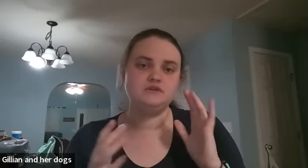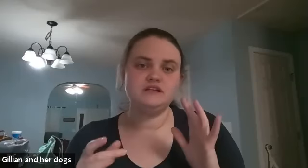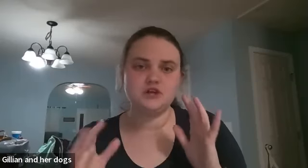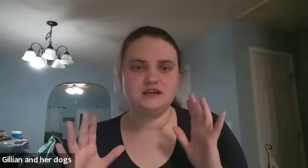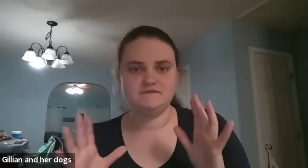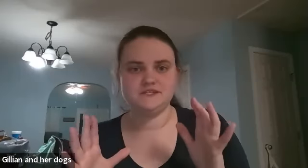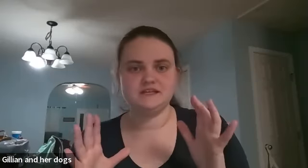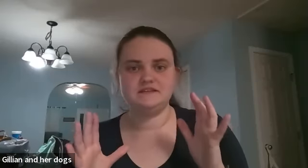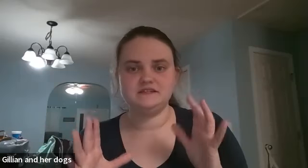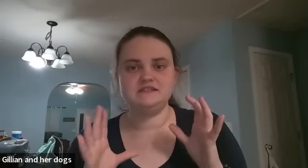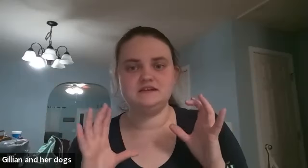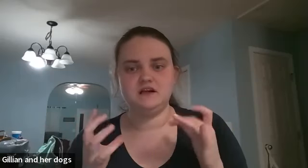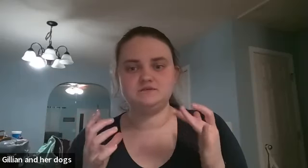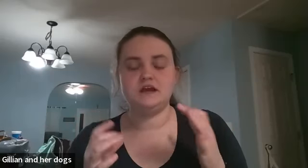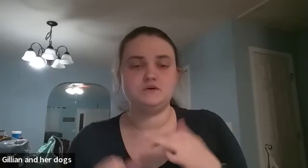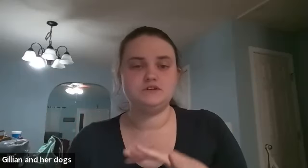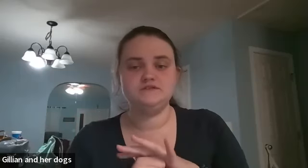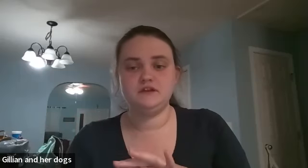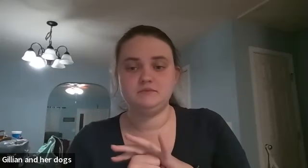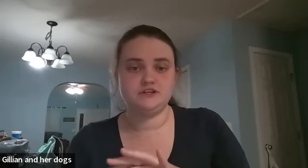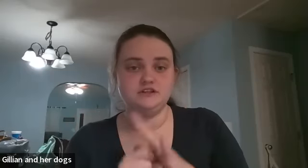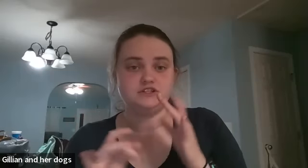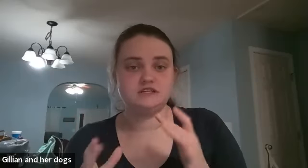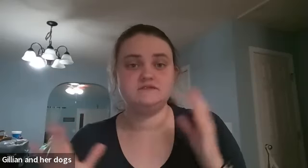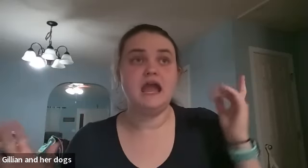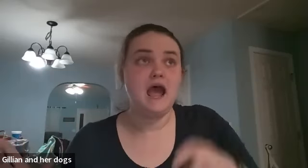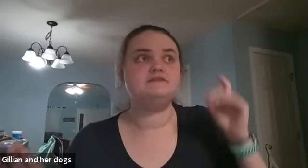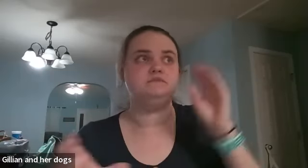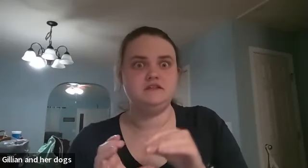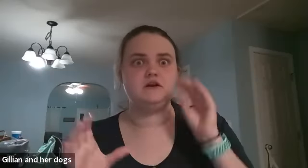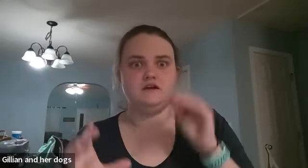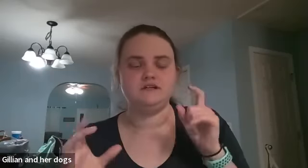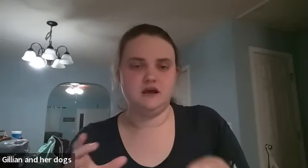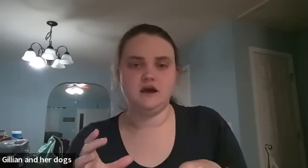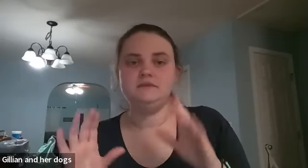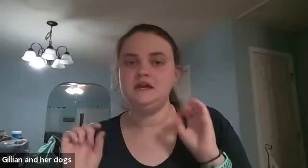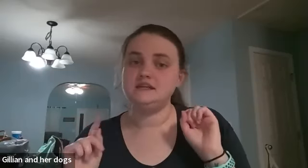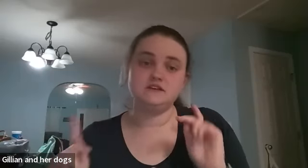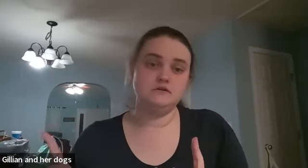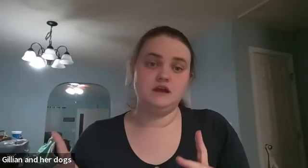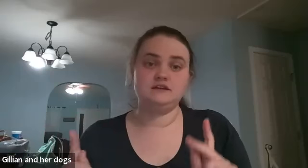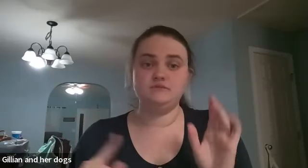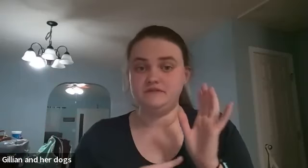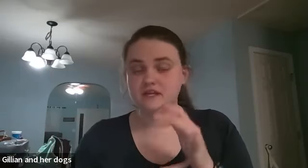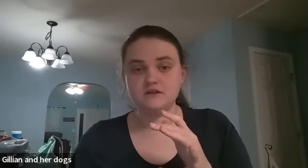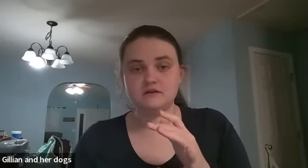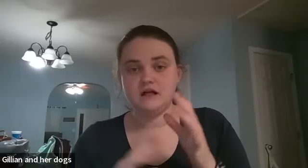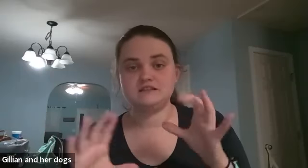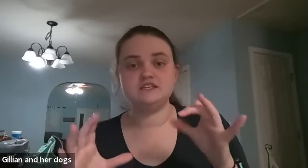really try to emphasize, like, this is a class where I don't want you to feel like pressured and stressed of I have to be there every time. It's okay. We video the classes so